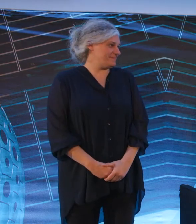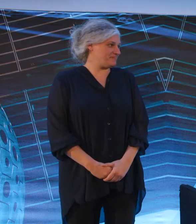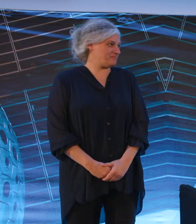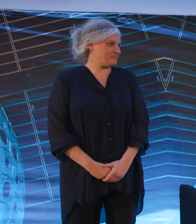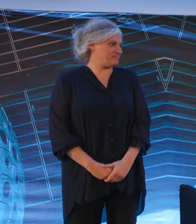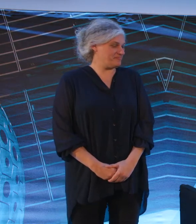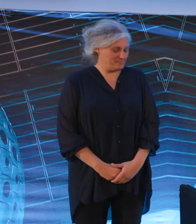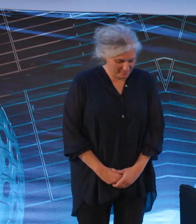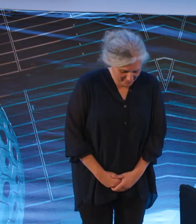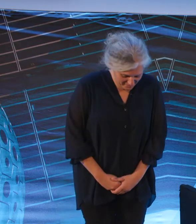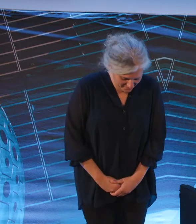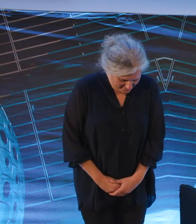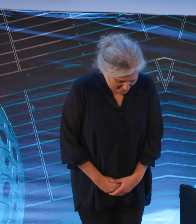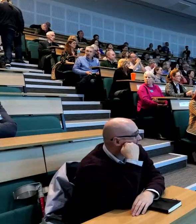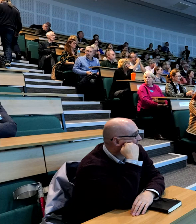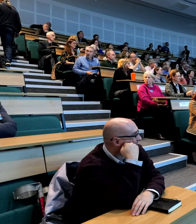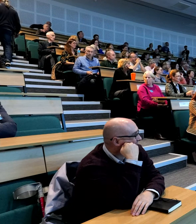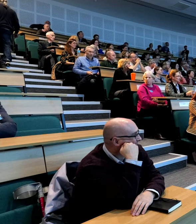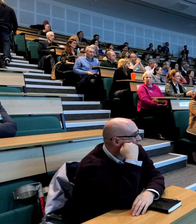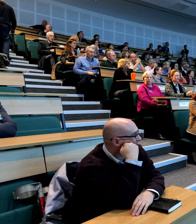Thanks.